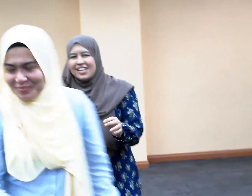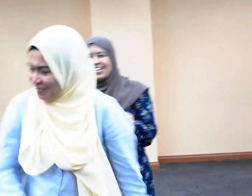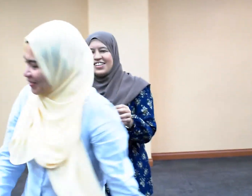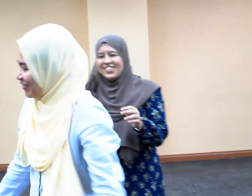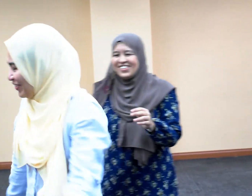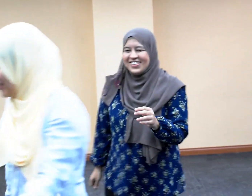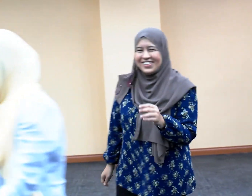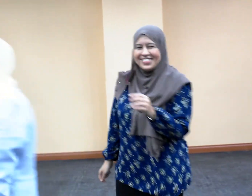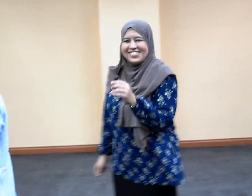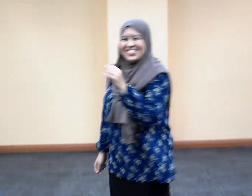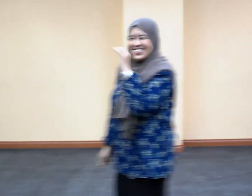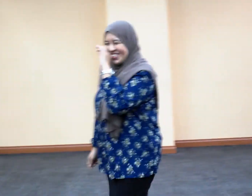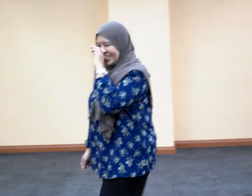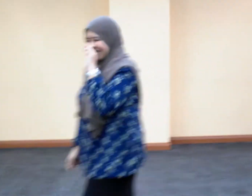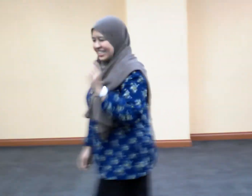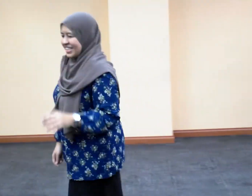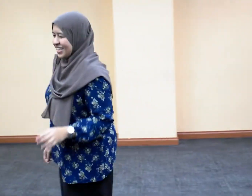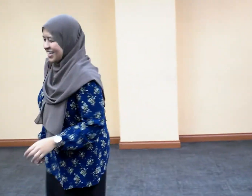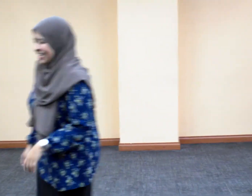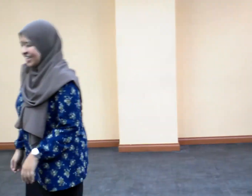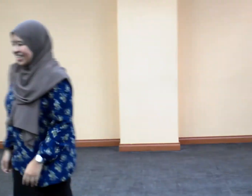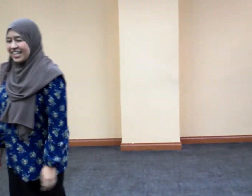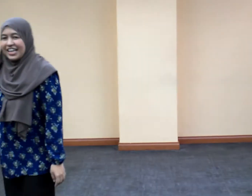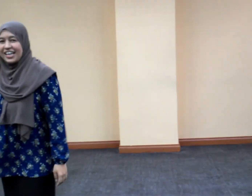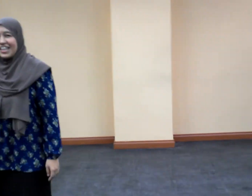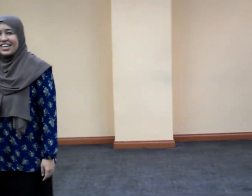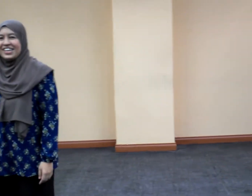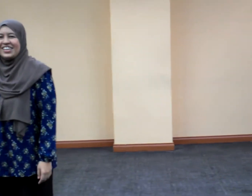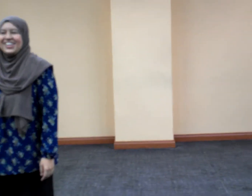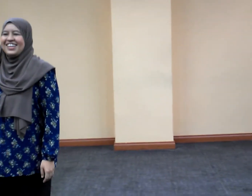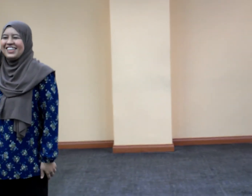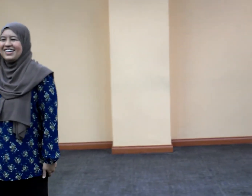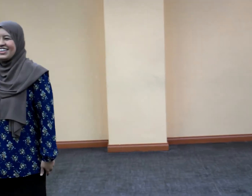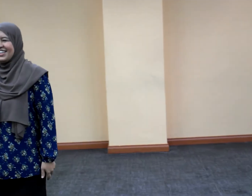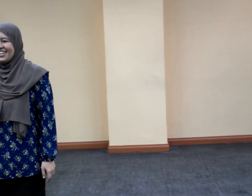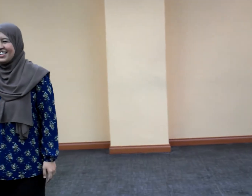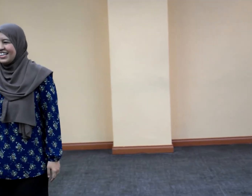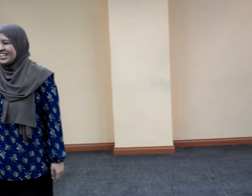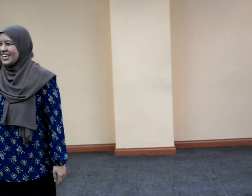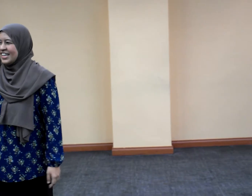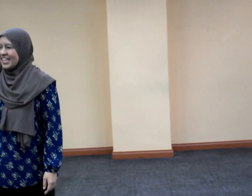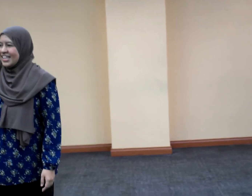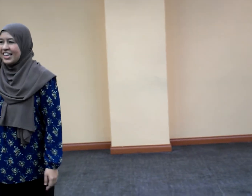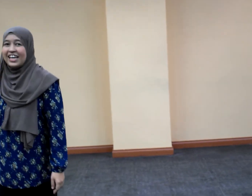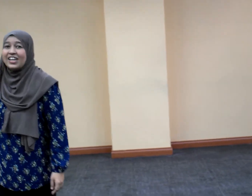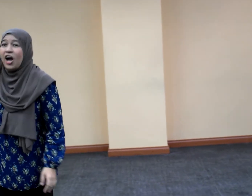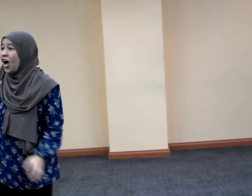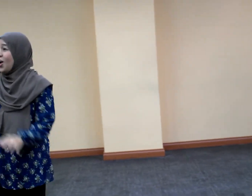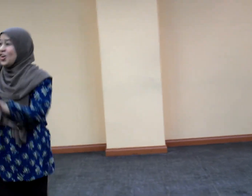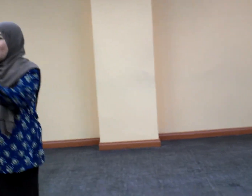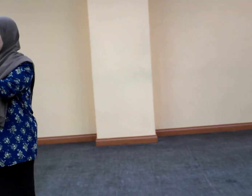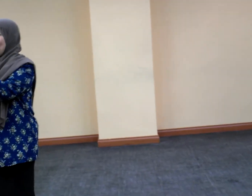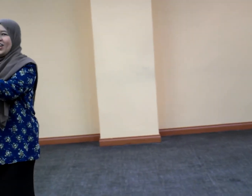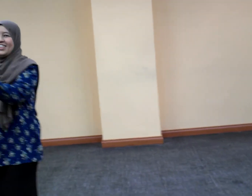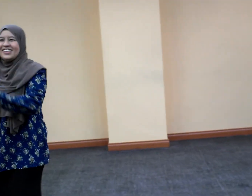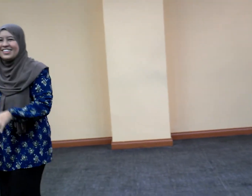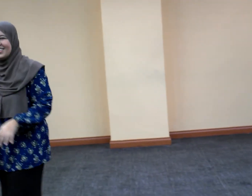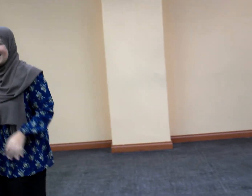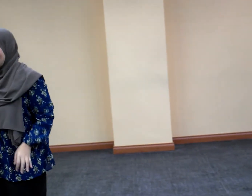you Okay Wait, wait, wait Can sit, can sit No, no, no No, you turn around, turn around Haa